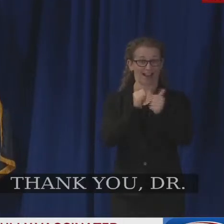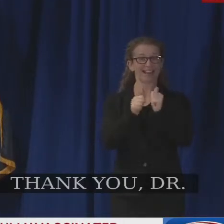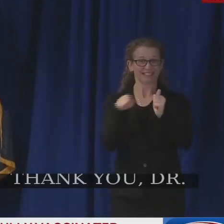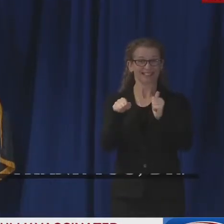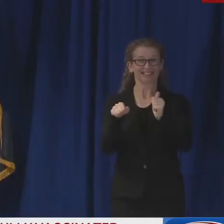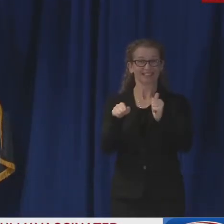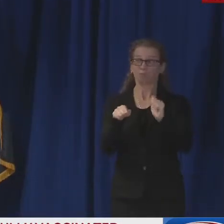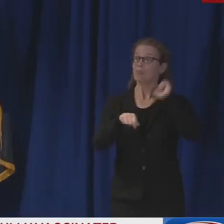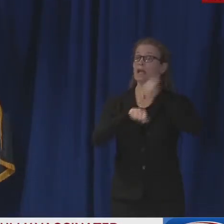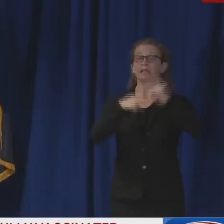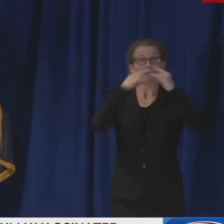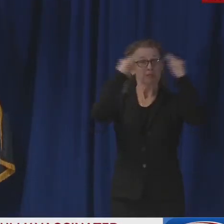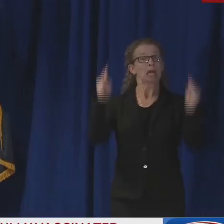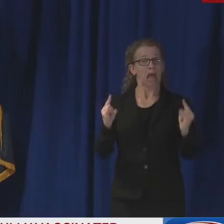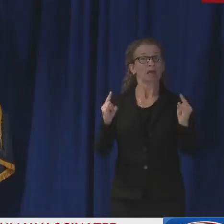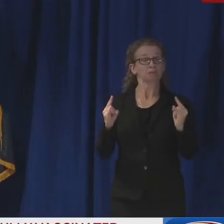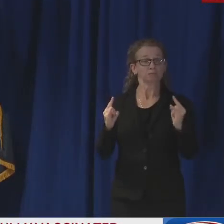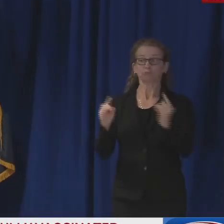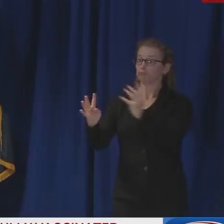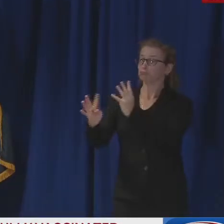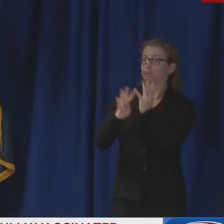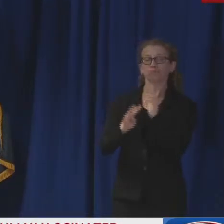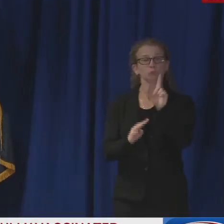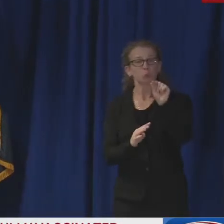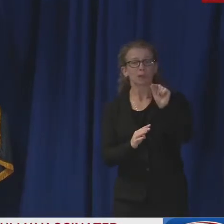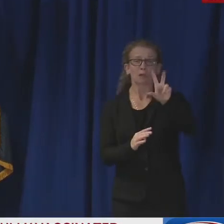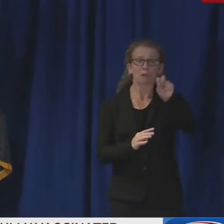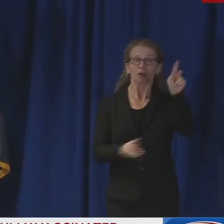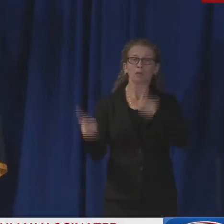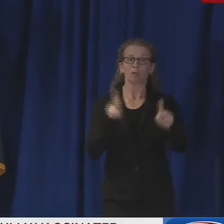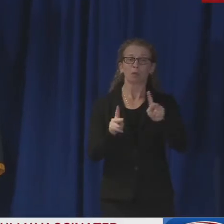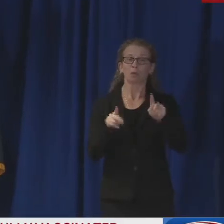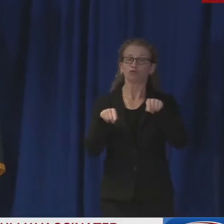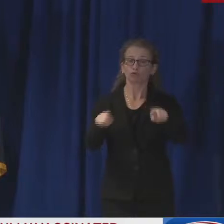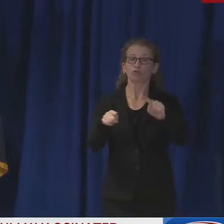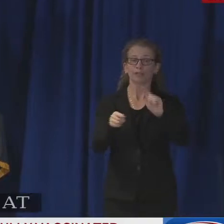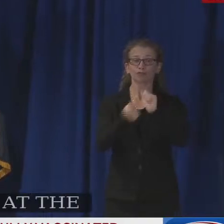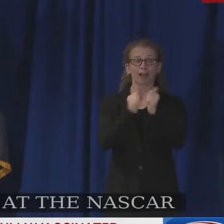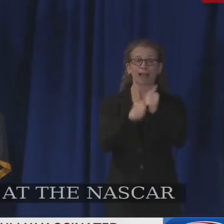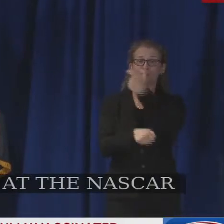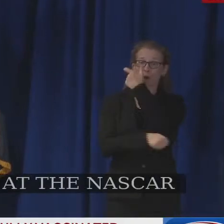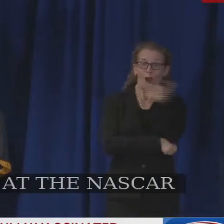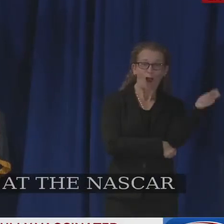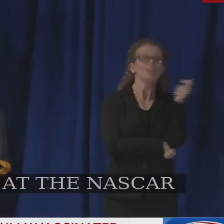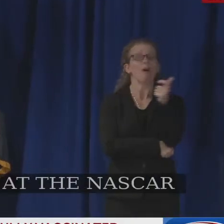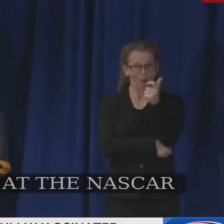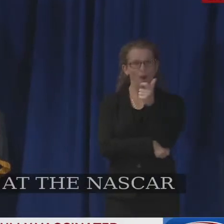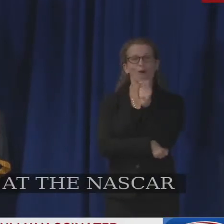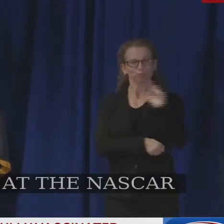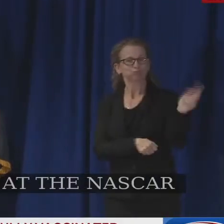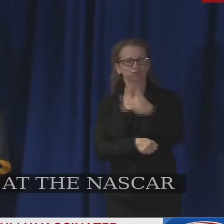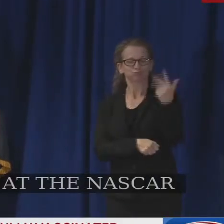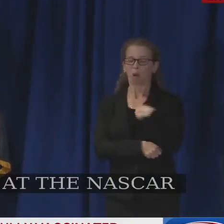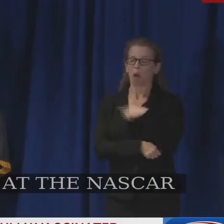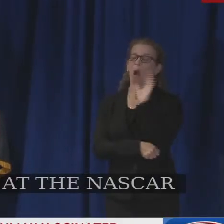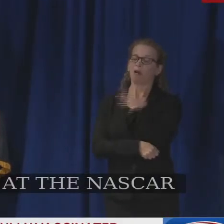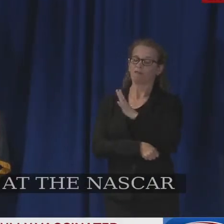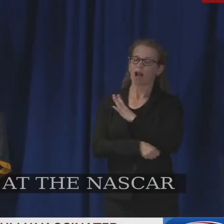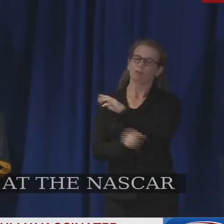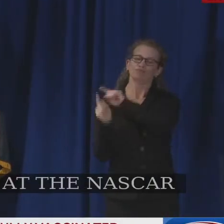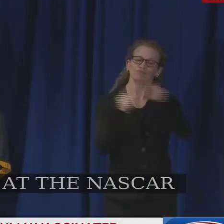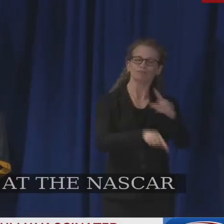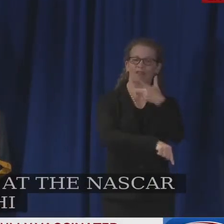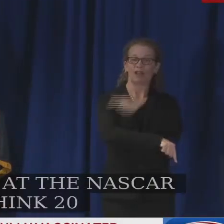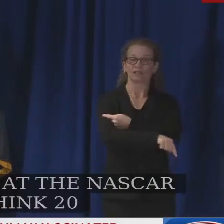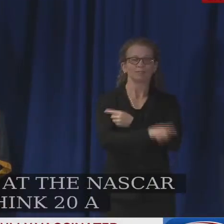and they're wondering if anyone would show up, and I think 20 or 30 people actually went and got vaccinated as part of the NASCAR race, which is pretty neat. So you never know what the trigger will be in terms